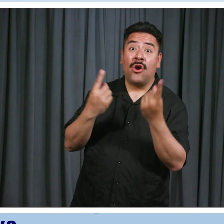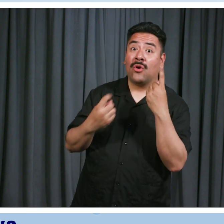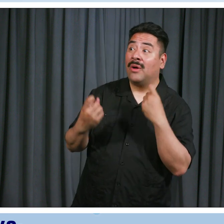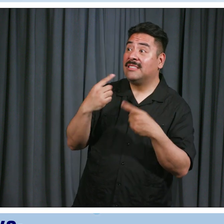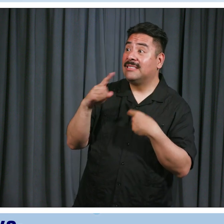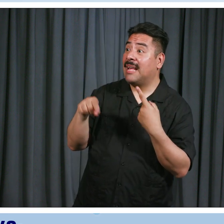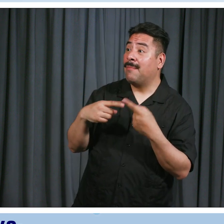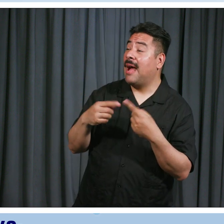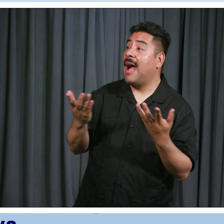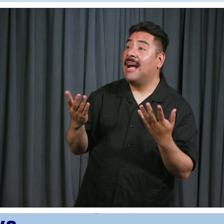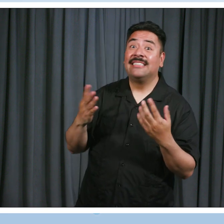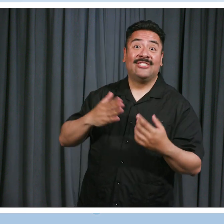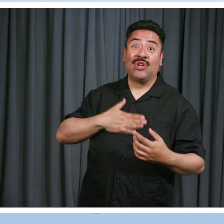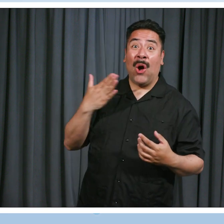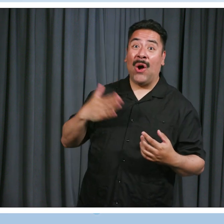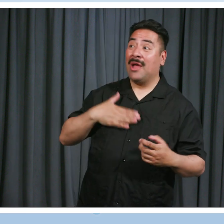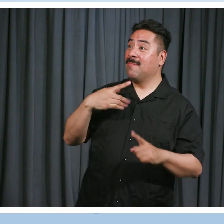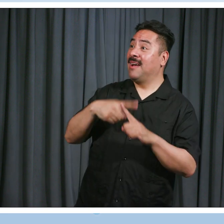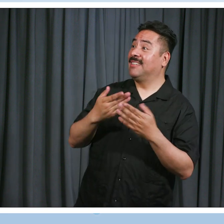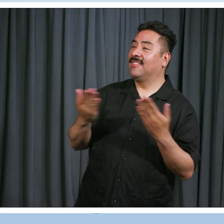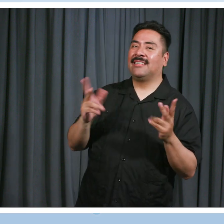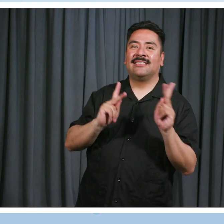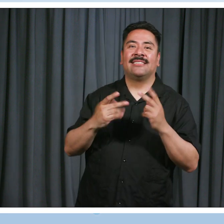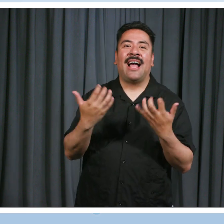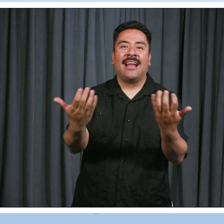like joy?